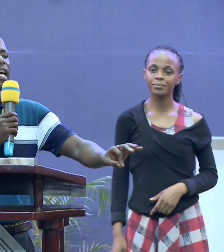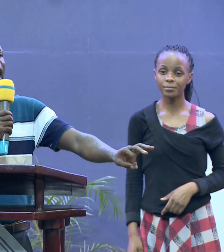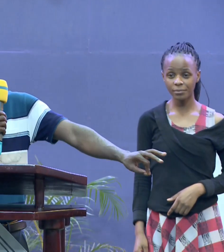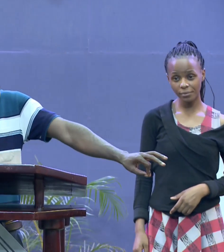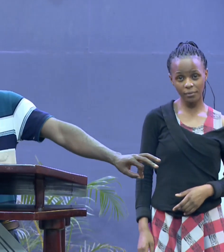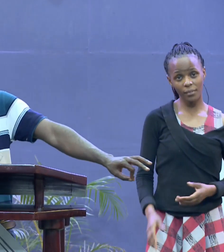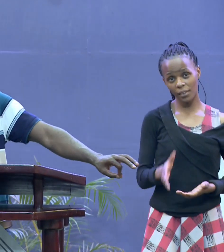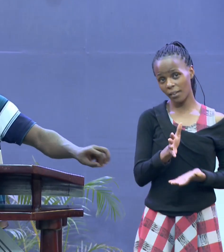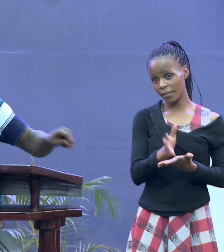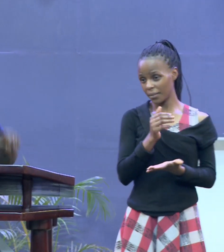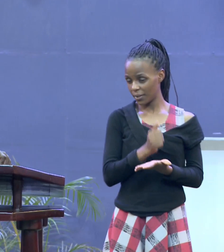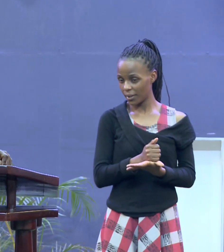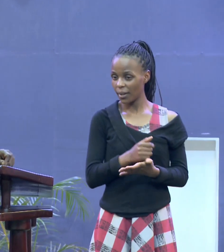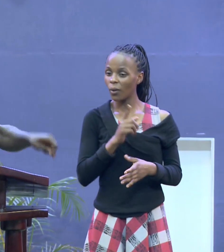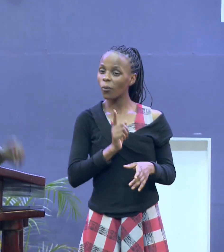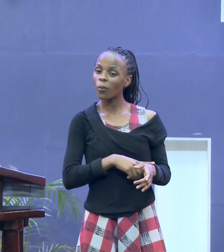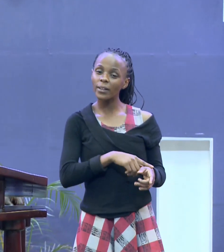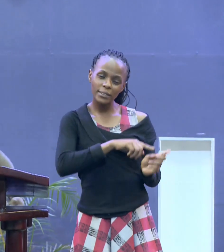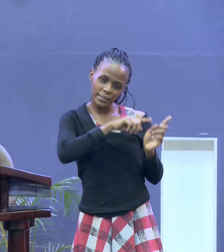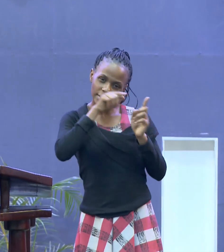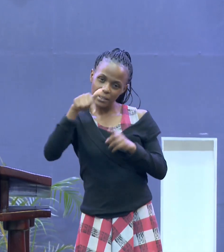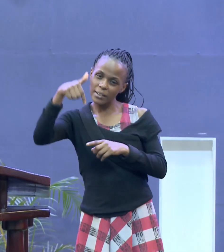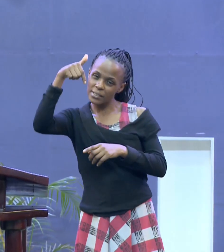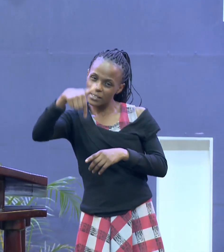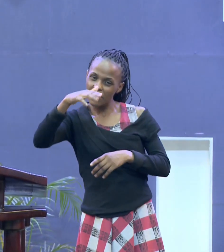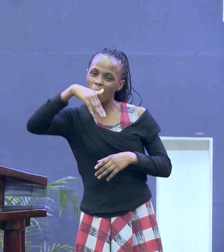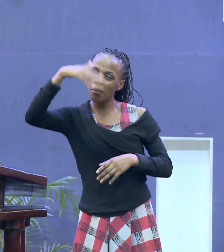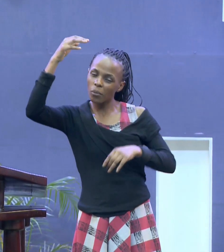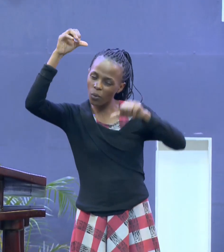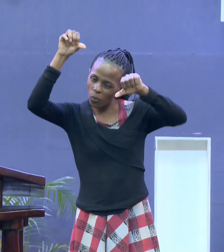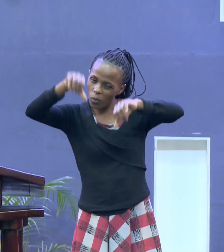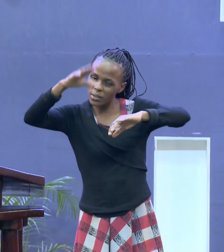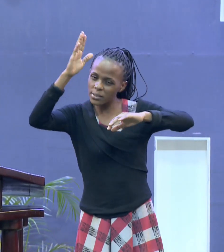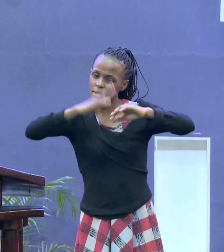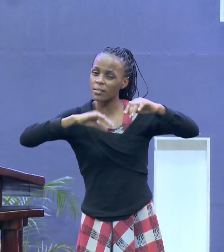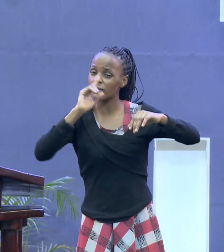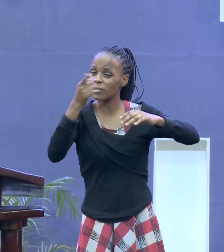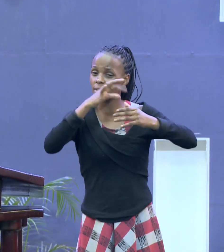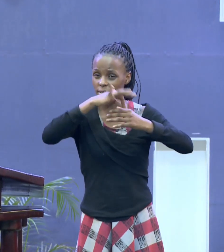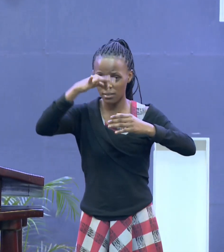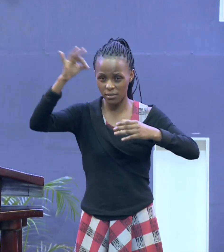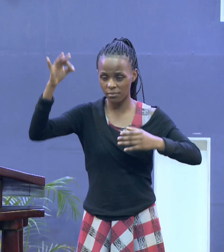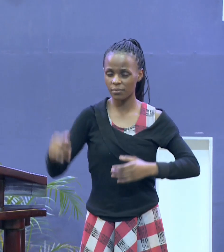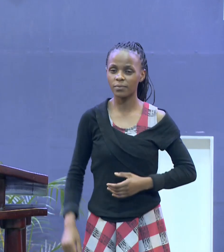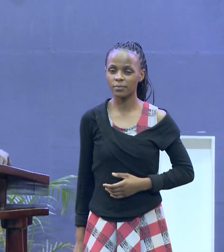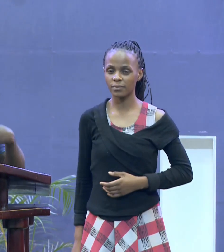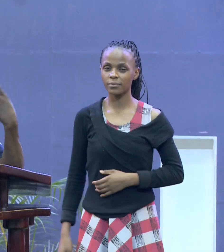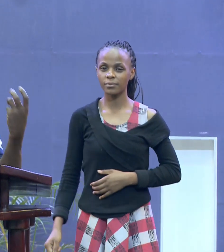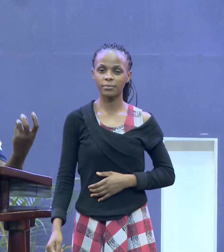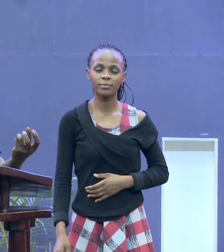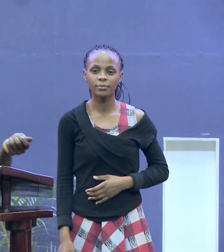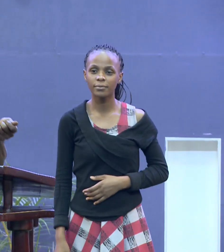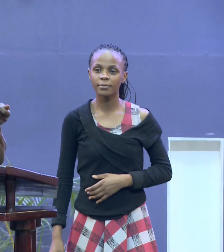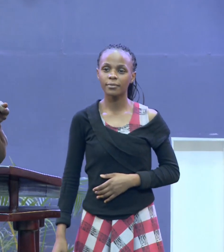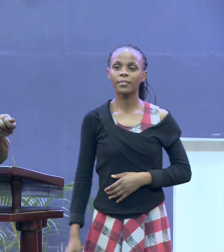when they come seven more wicked than this one. Kubanga we bajjanga bali musanvu nga basinga kuona obubi. They